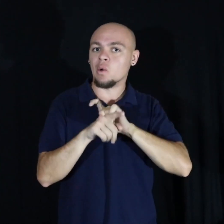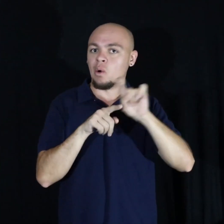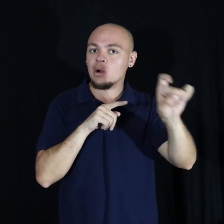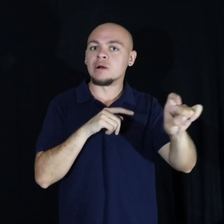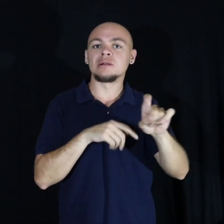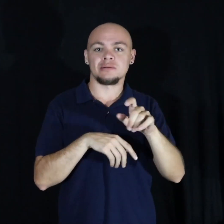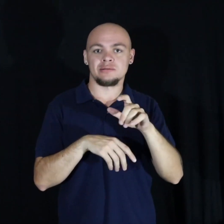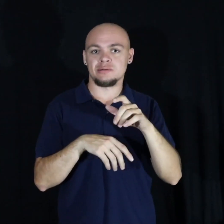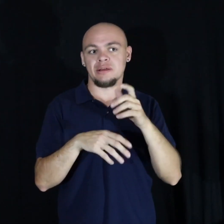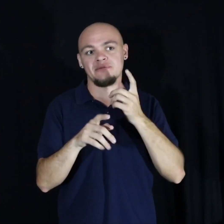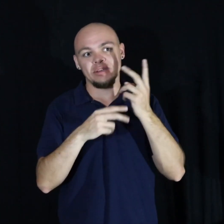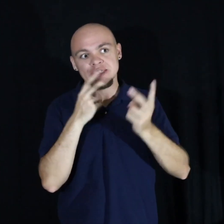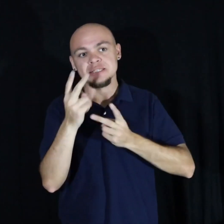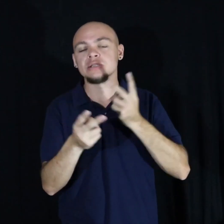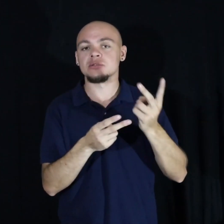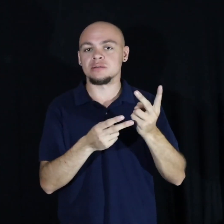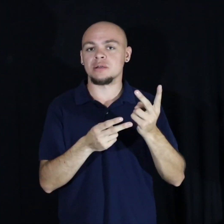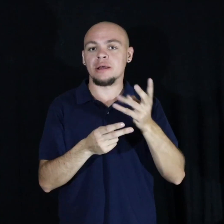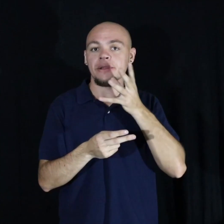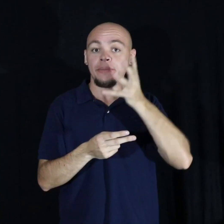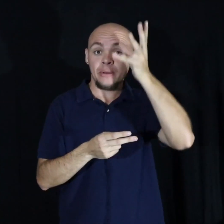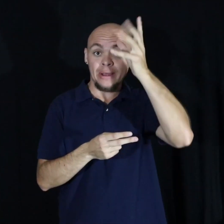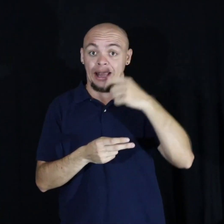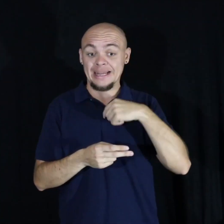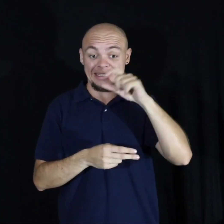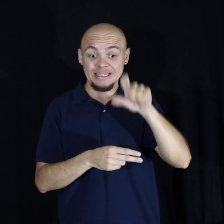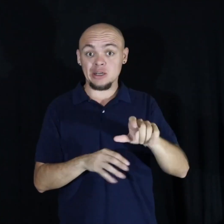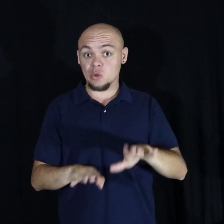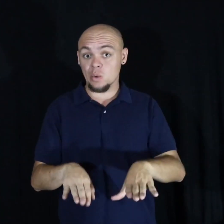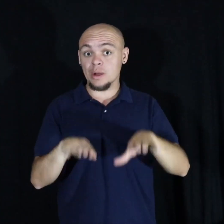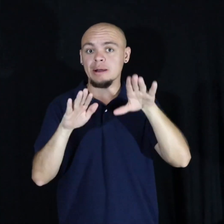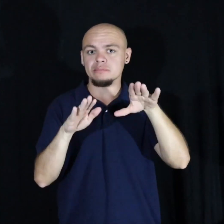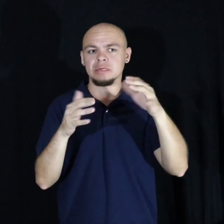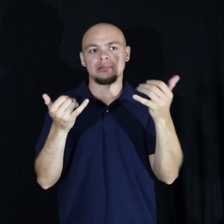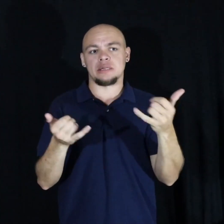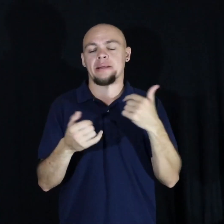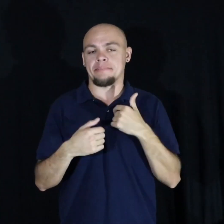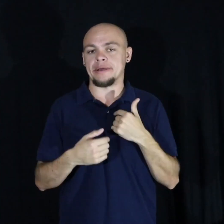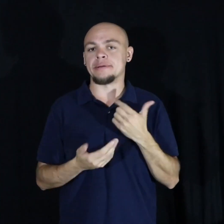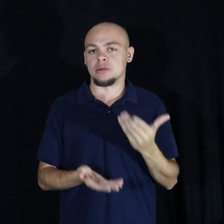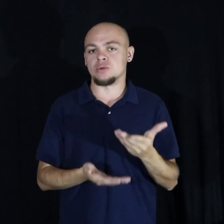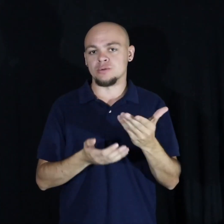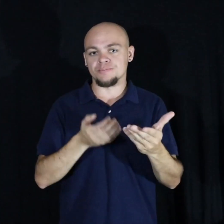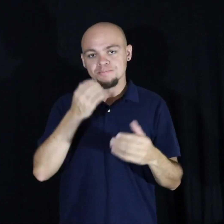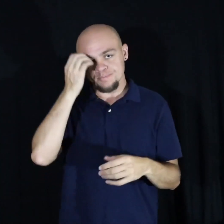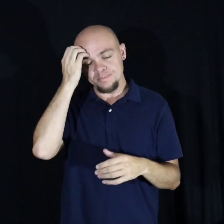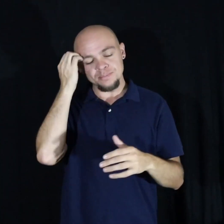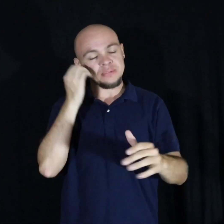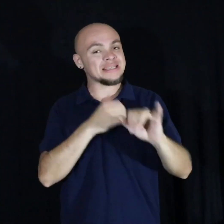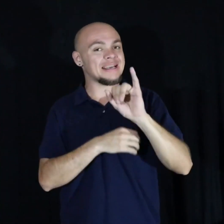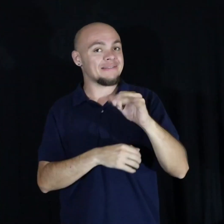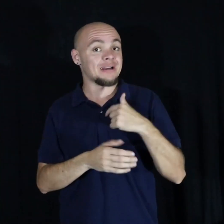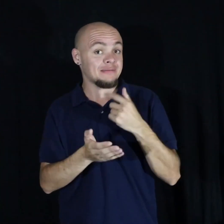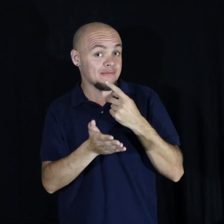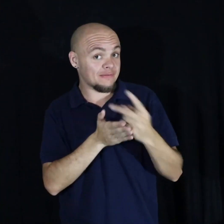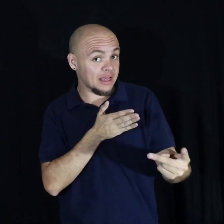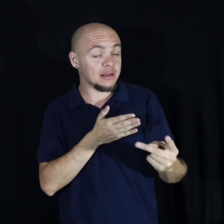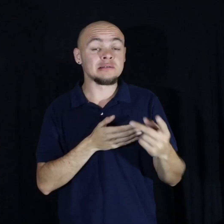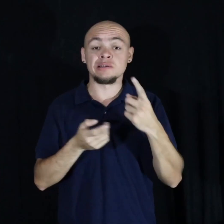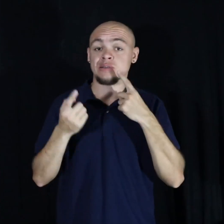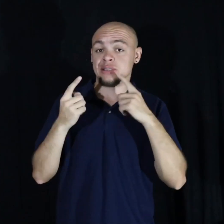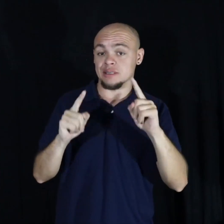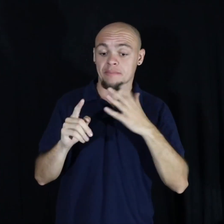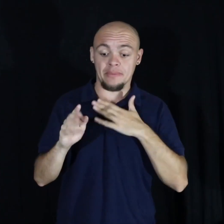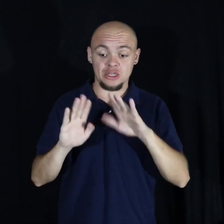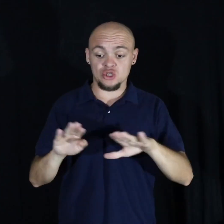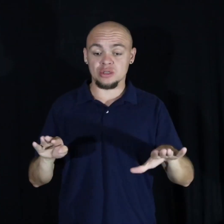the parent that I am today. Although incarcerated, I knew early on if I failed or succeeded at raising my own children,